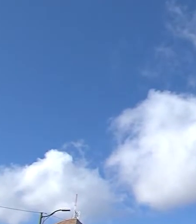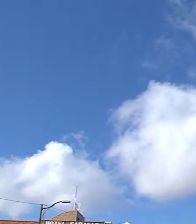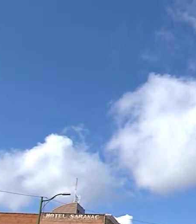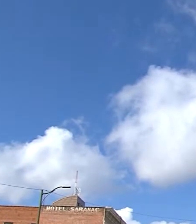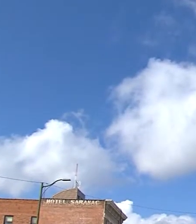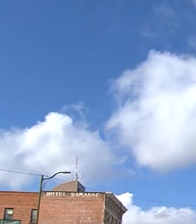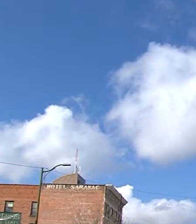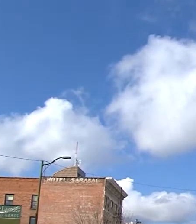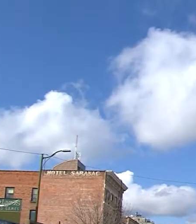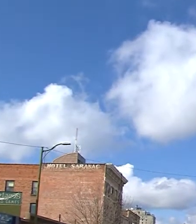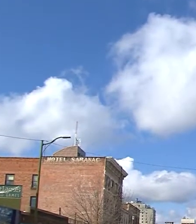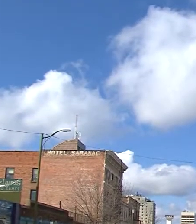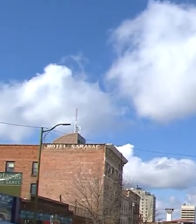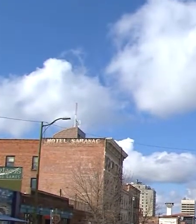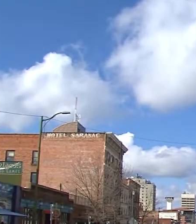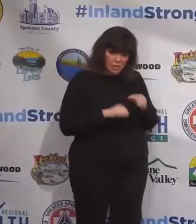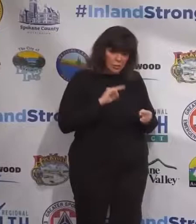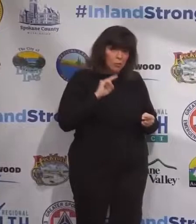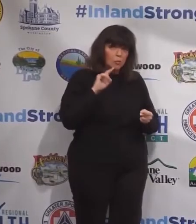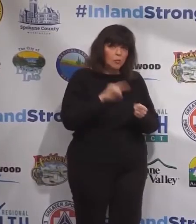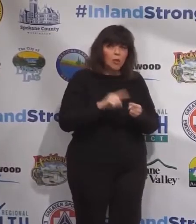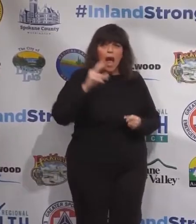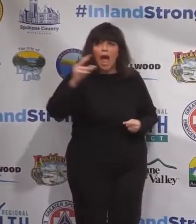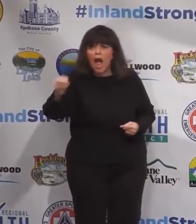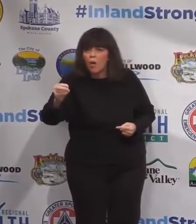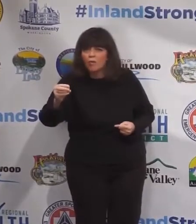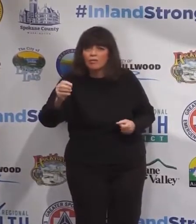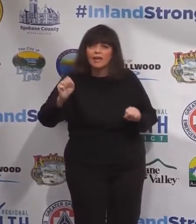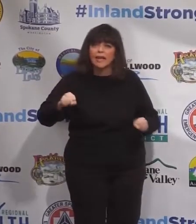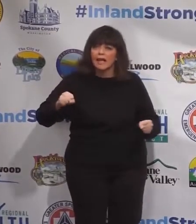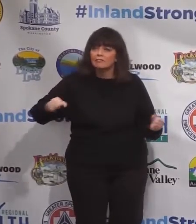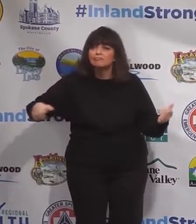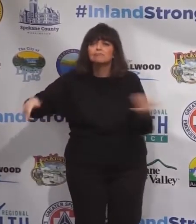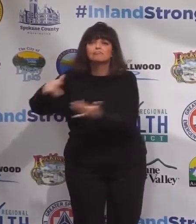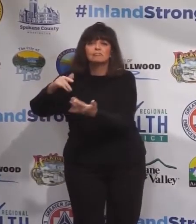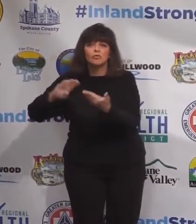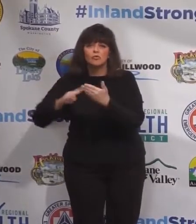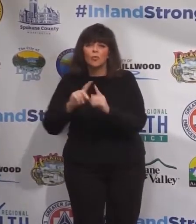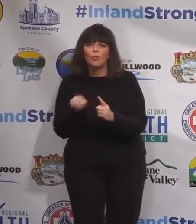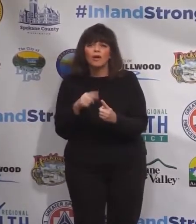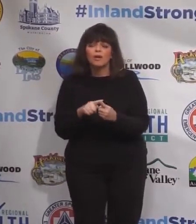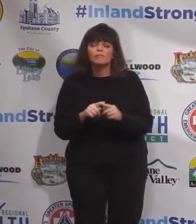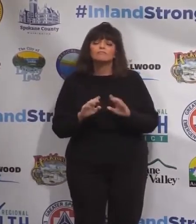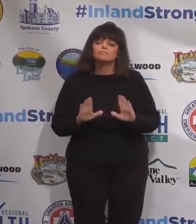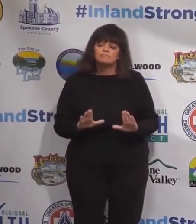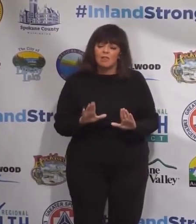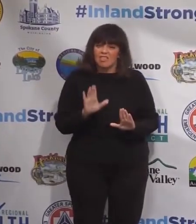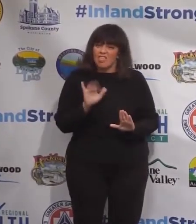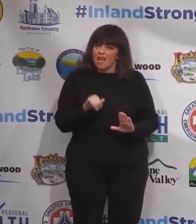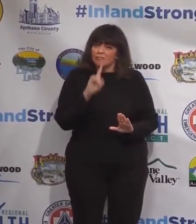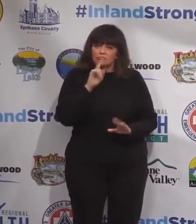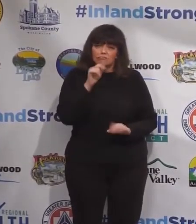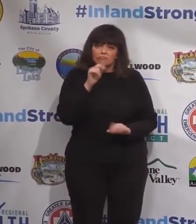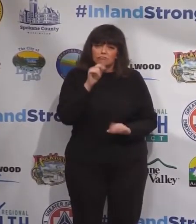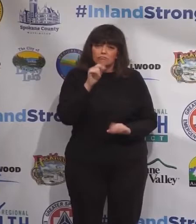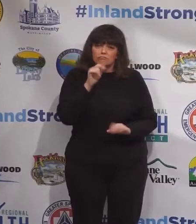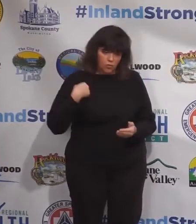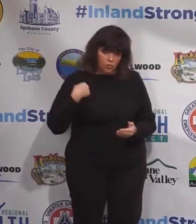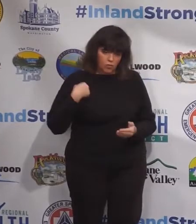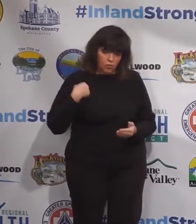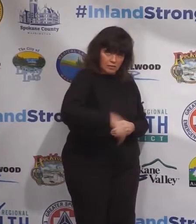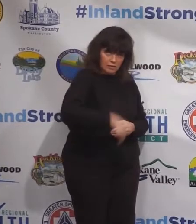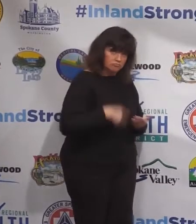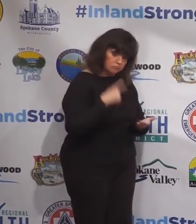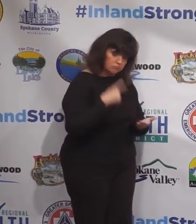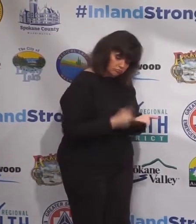like? Spokane Mayor Nadine Woodward answered that question today. It's an ongoing issue that we're talking about daily. What does it look like